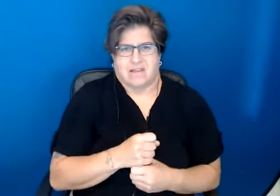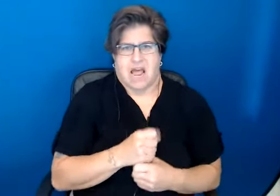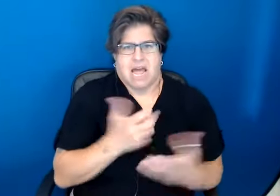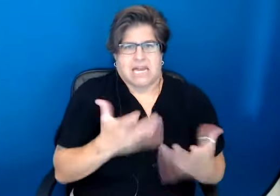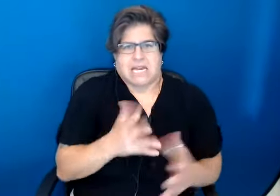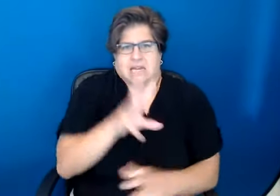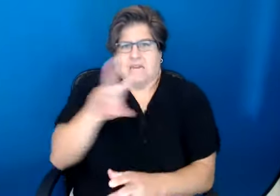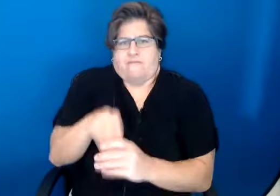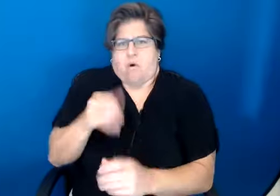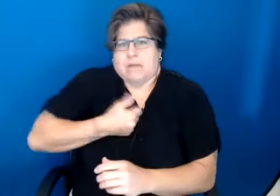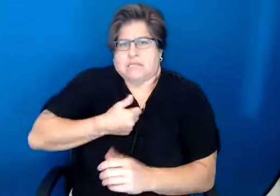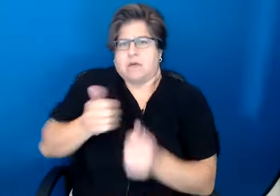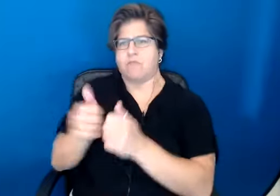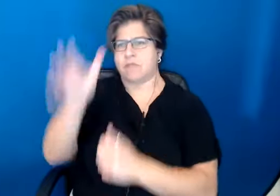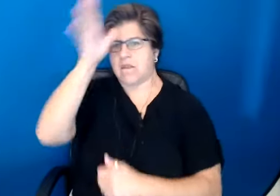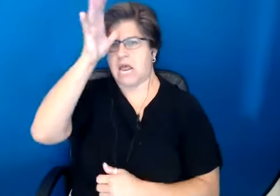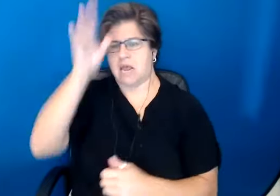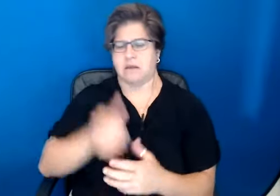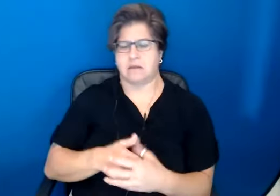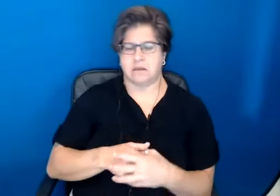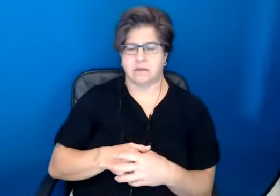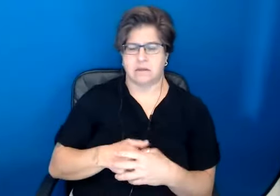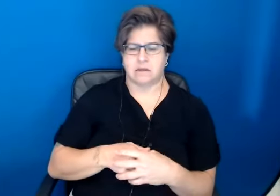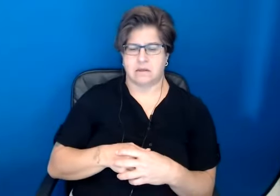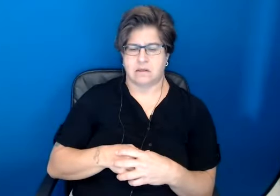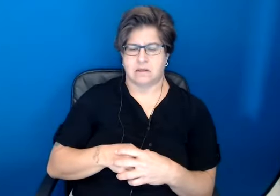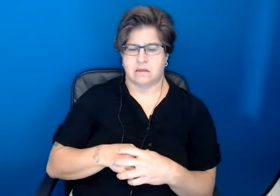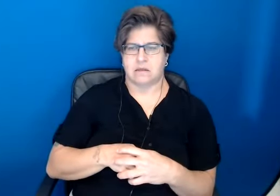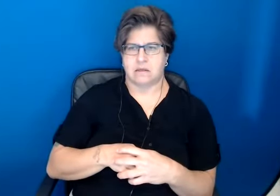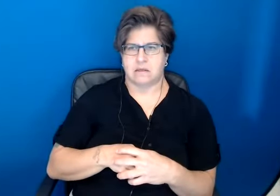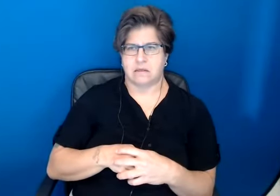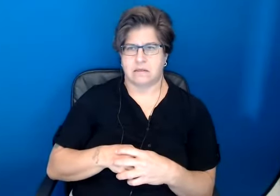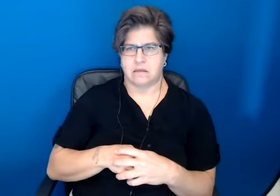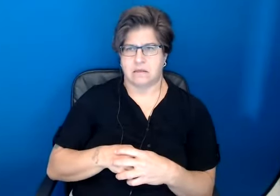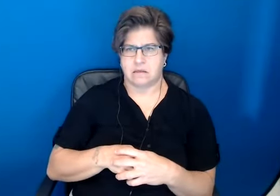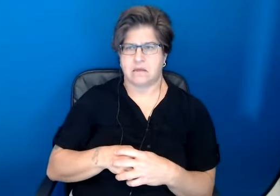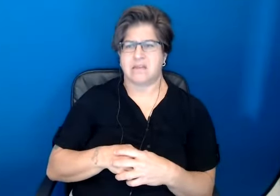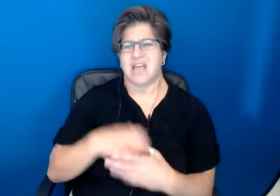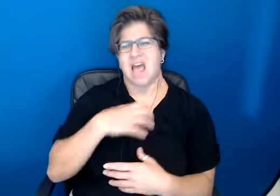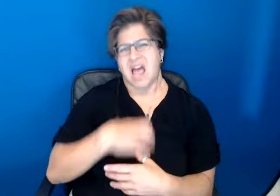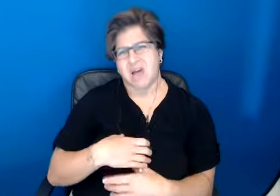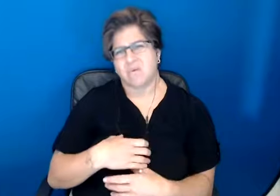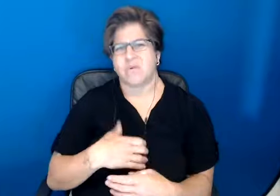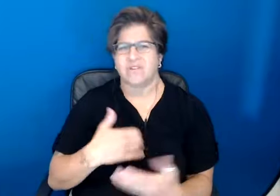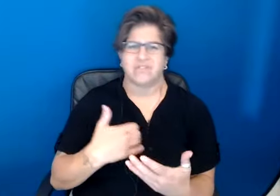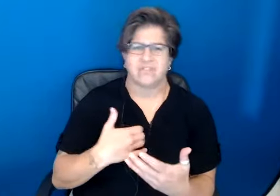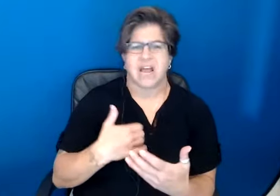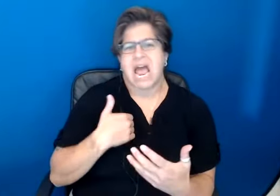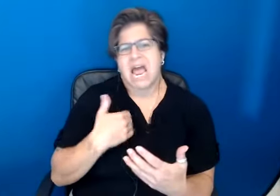mother would scream down the phone at him because he'd left her. And so I had to go and camp mother, because I couldn't tell my mother I loved